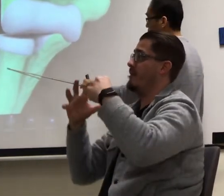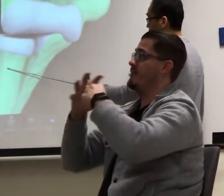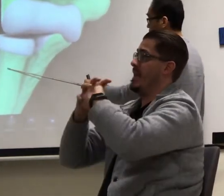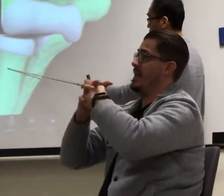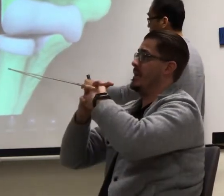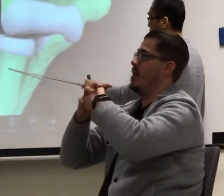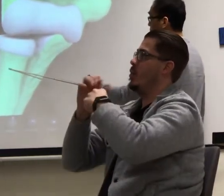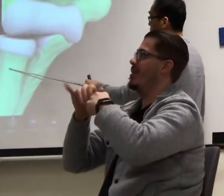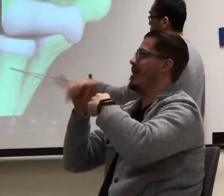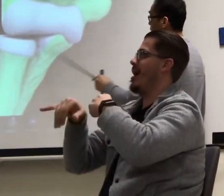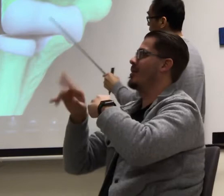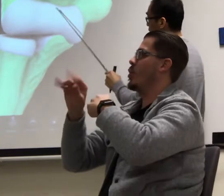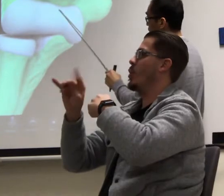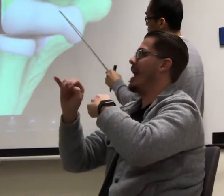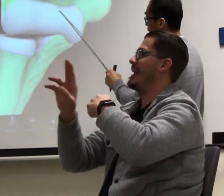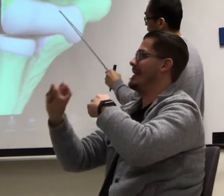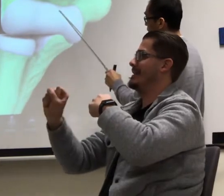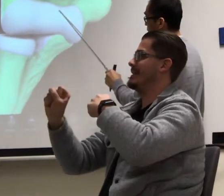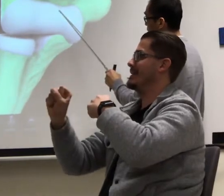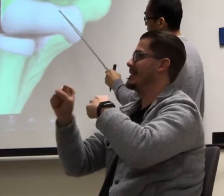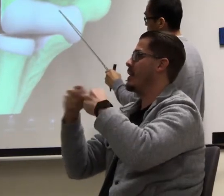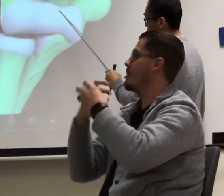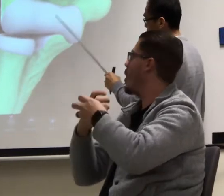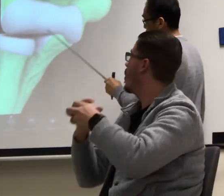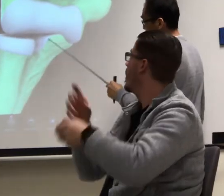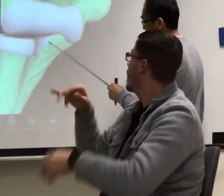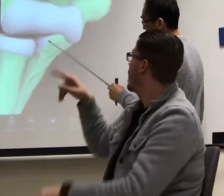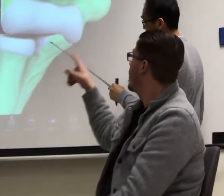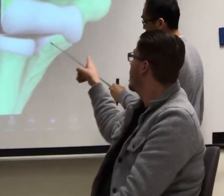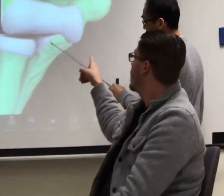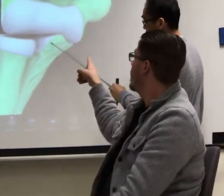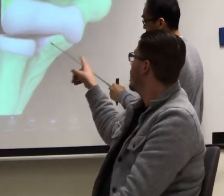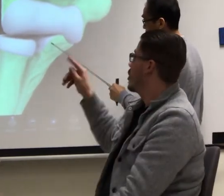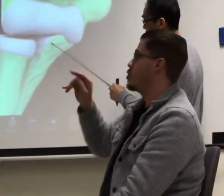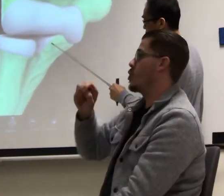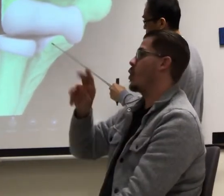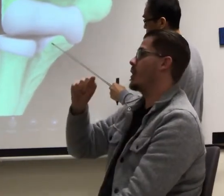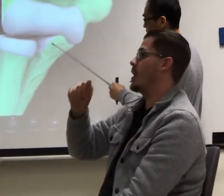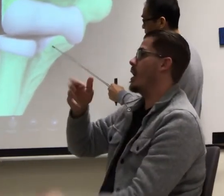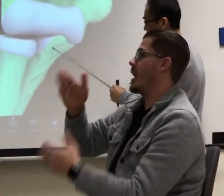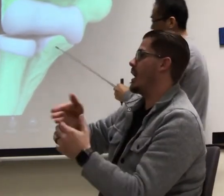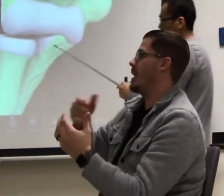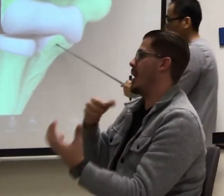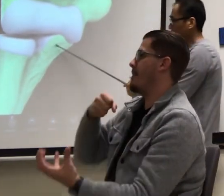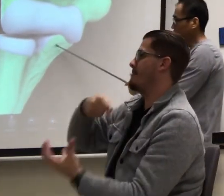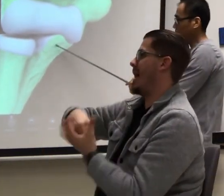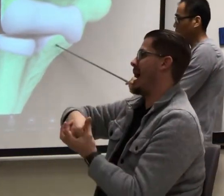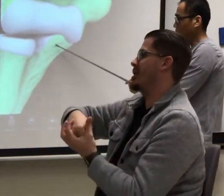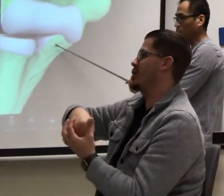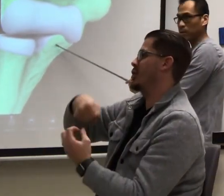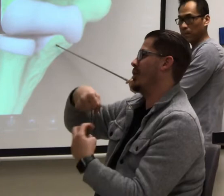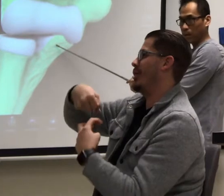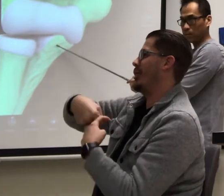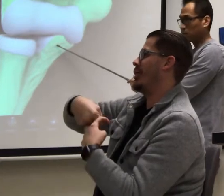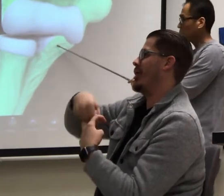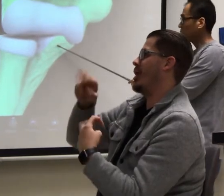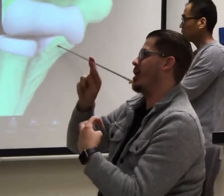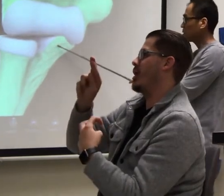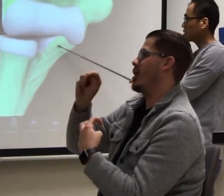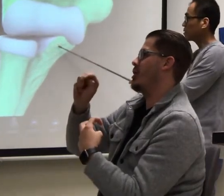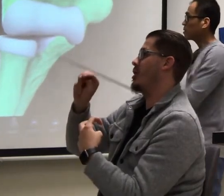bone. This right here is the trochlea, and it fits with the notch of the ulna